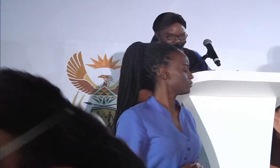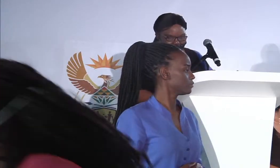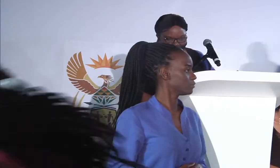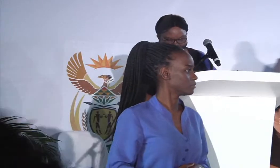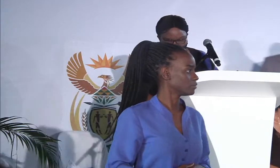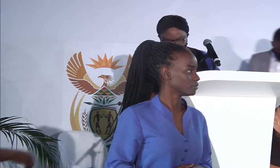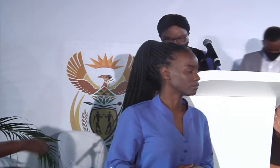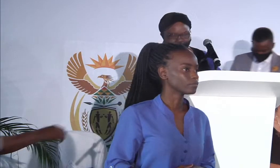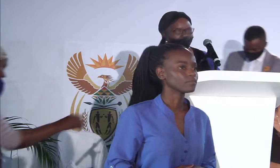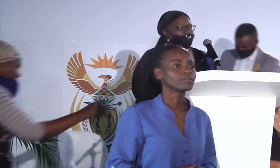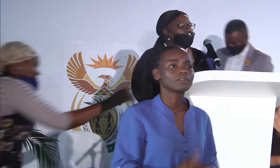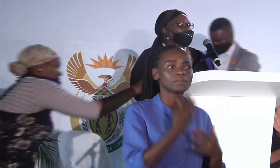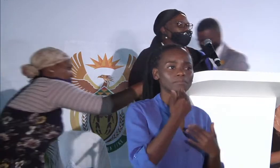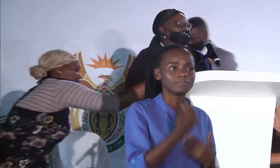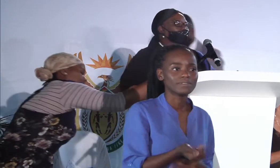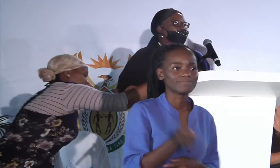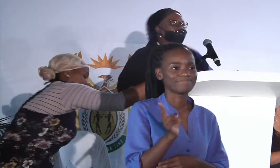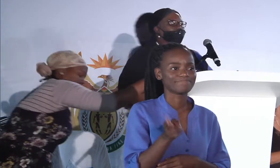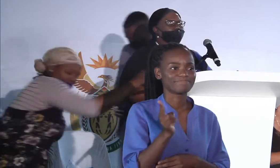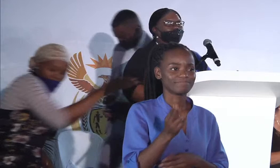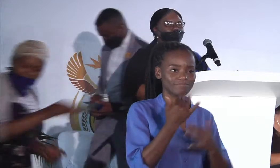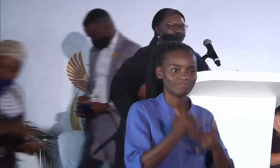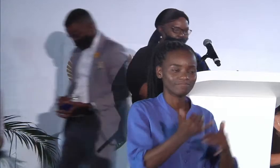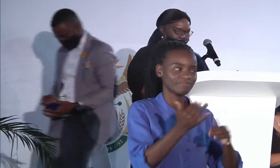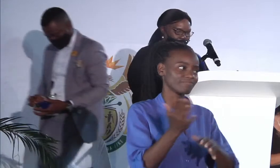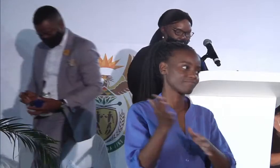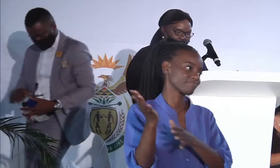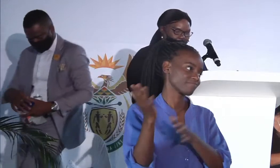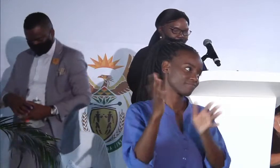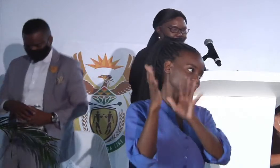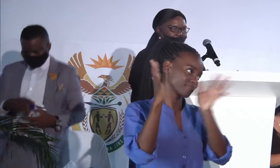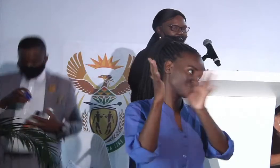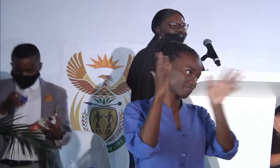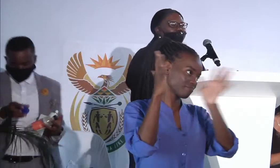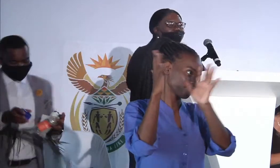Another round hand of applause for the